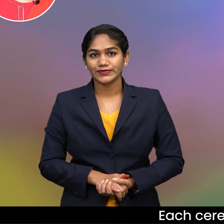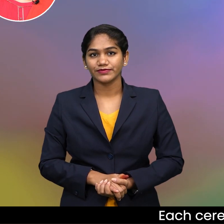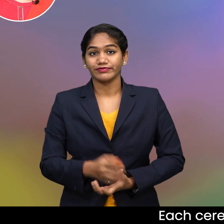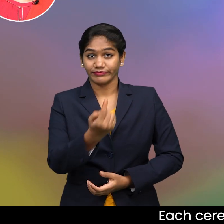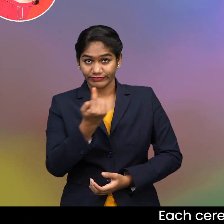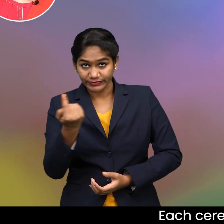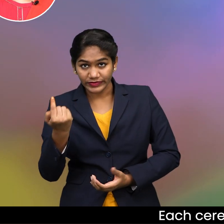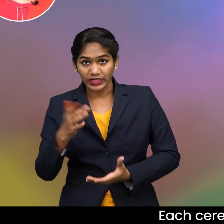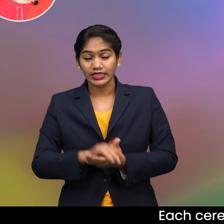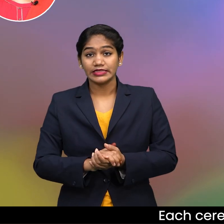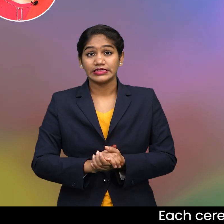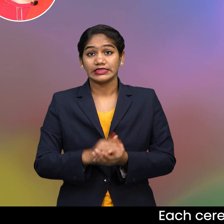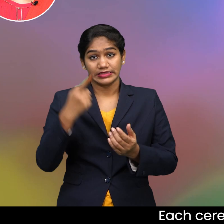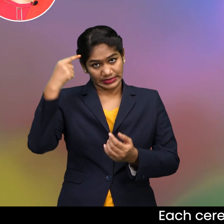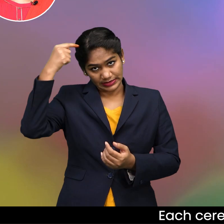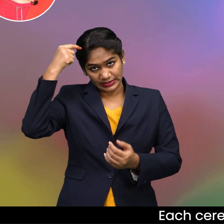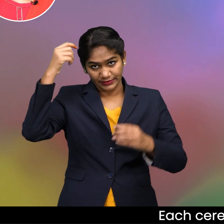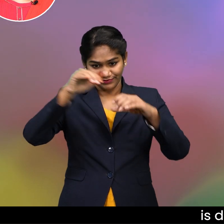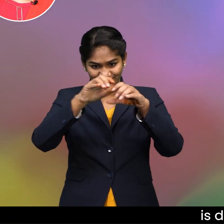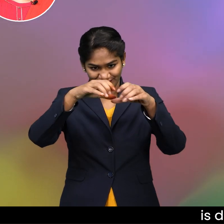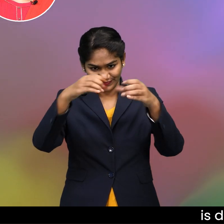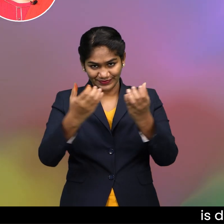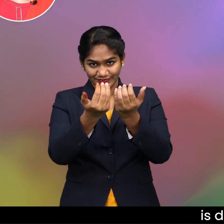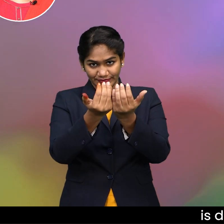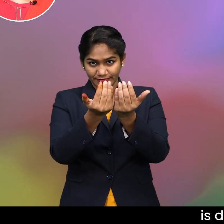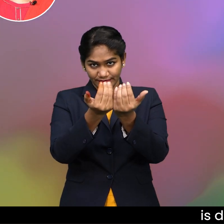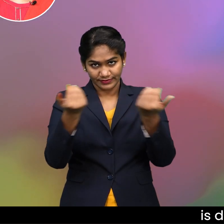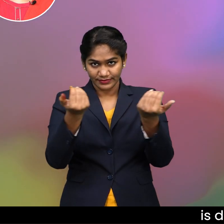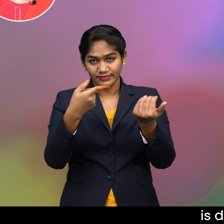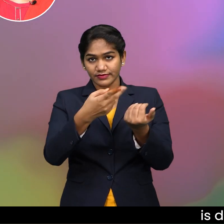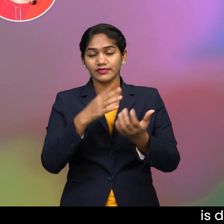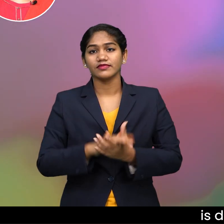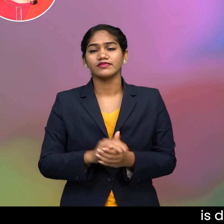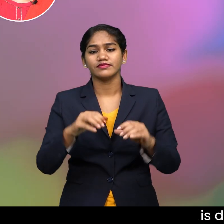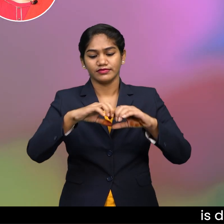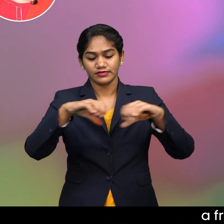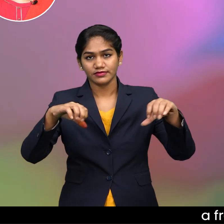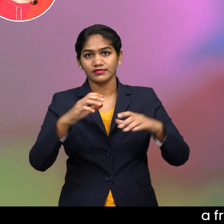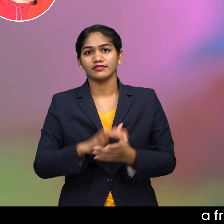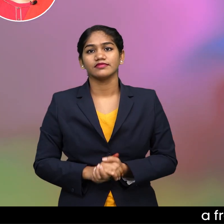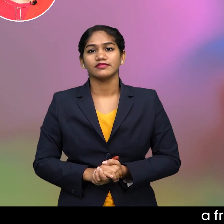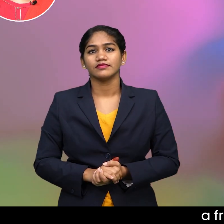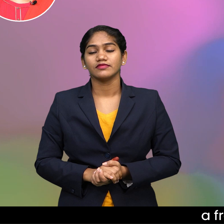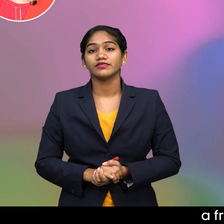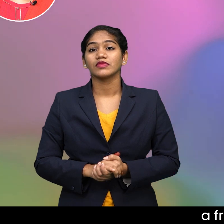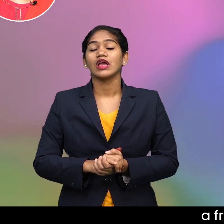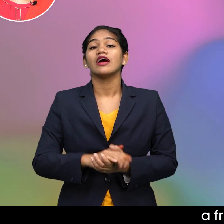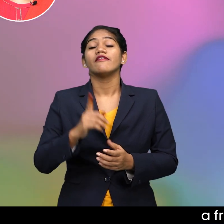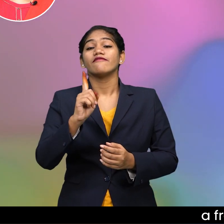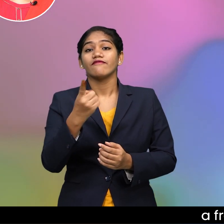Each cerebral hemisphere is divisible into a frontal